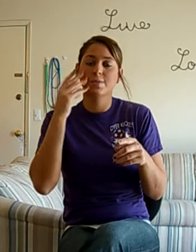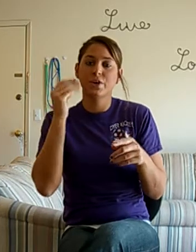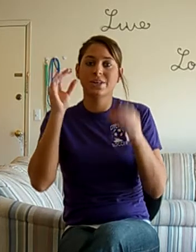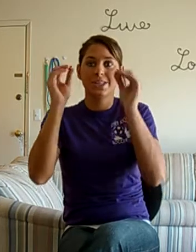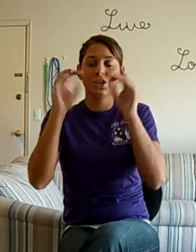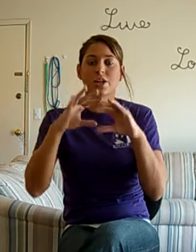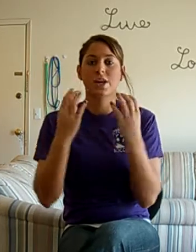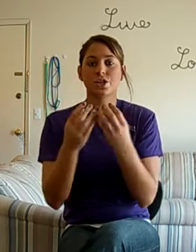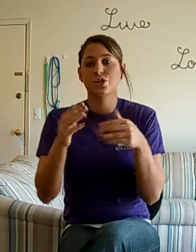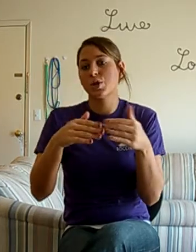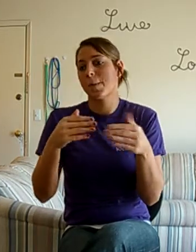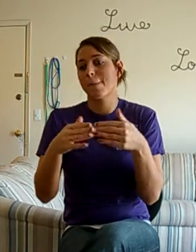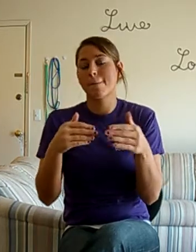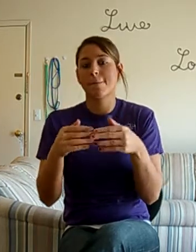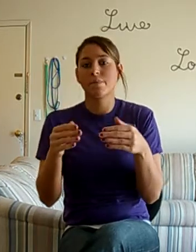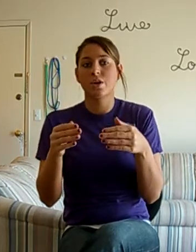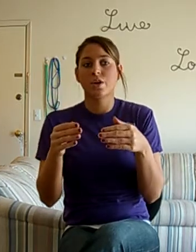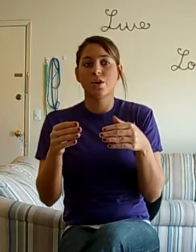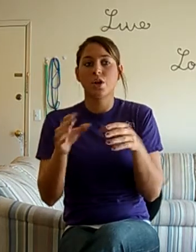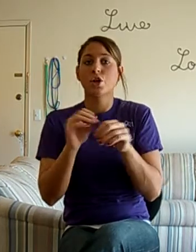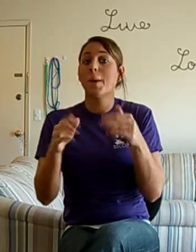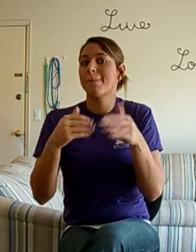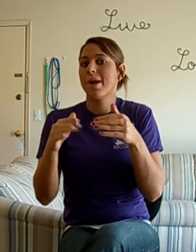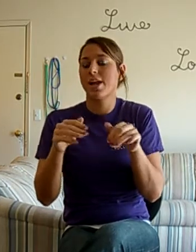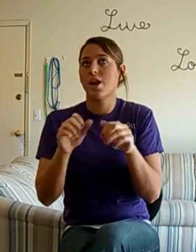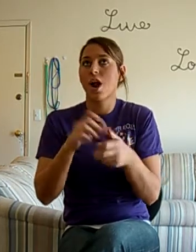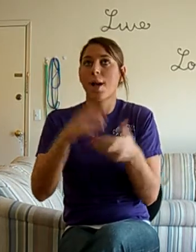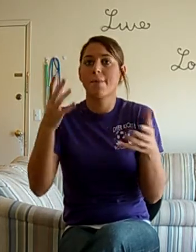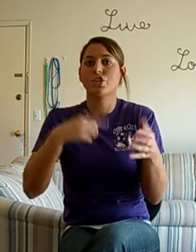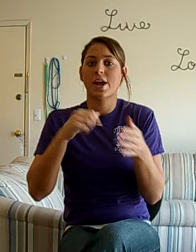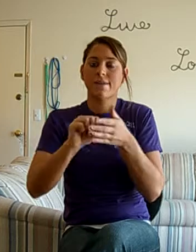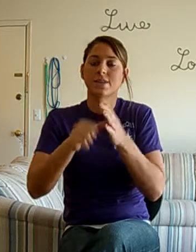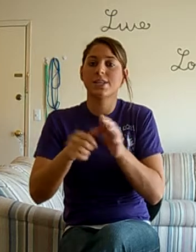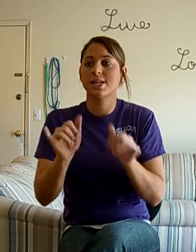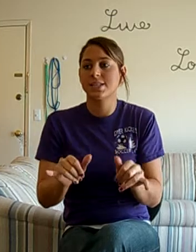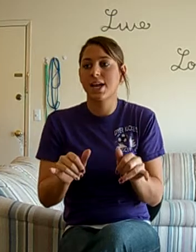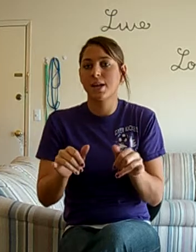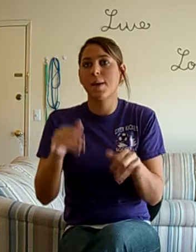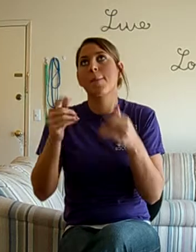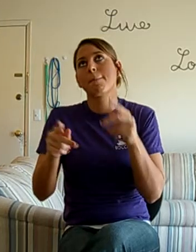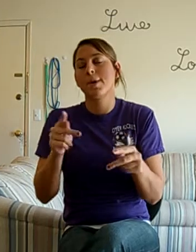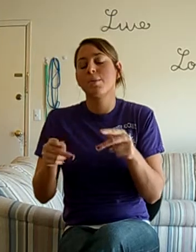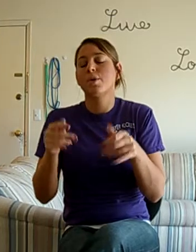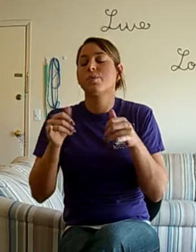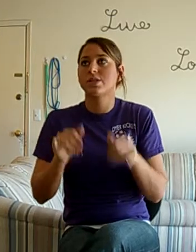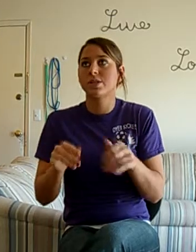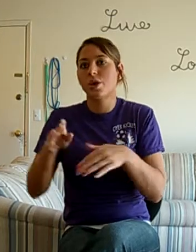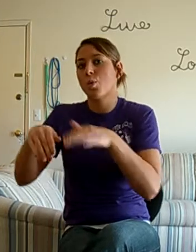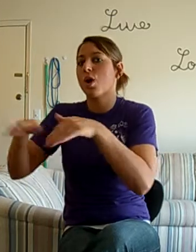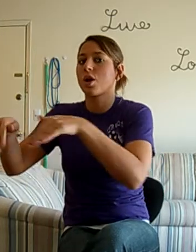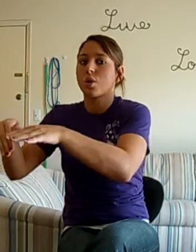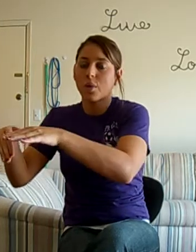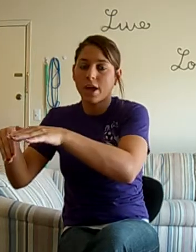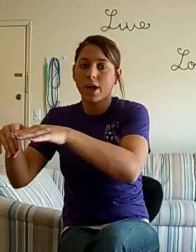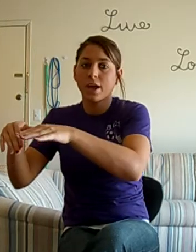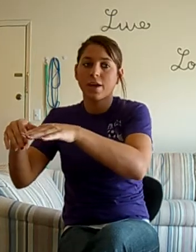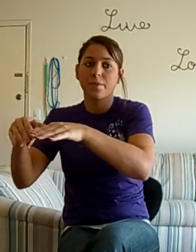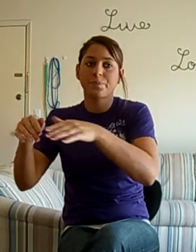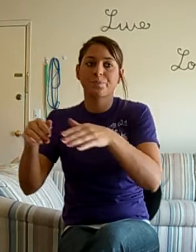how much I emphasize that, people are still going to walk away from their dog while attempting to train stay in the initial phases. So for those of you